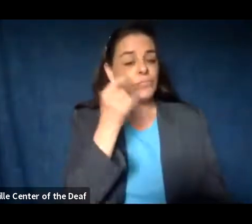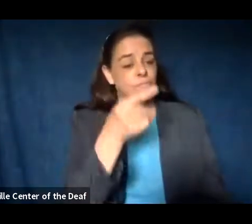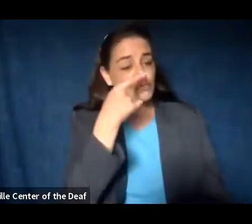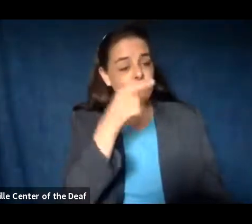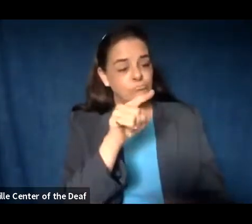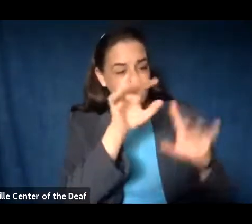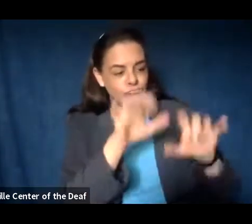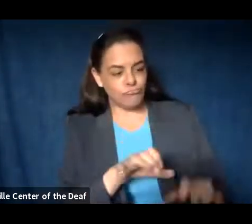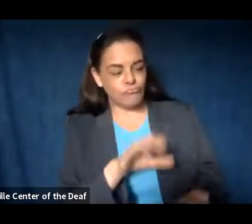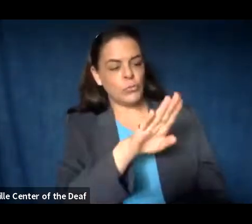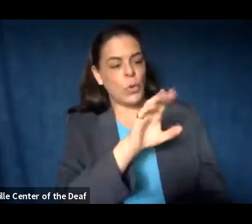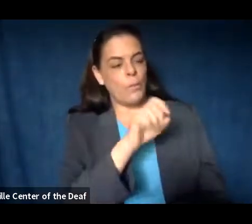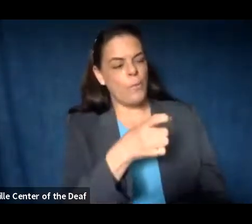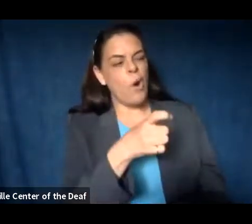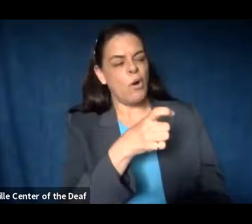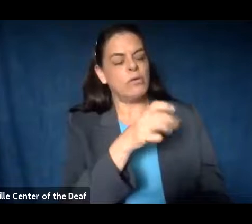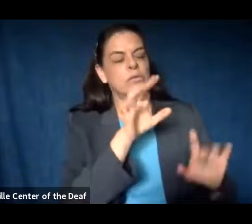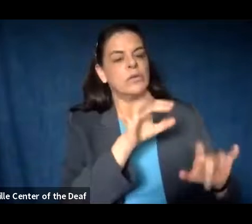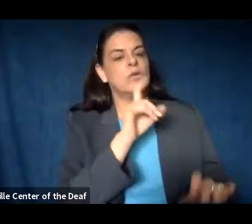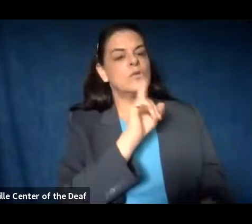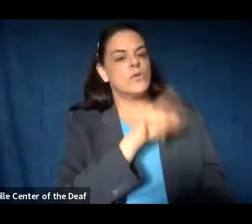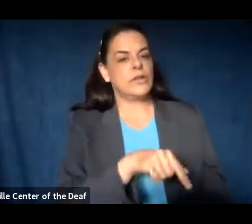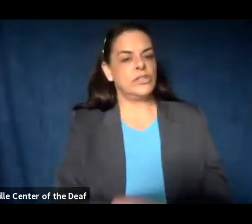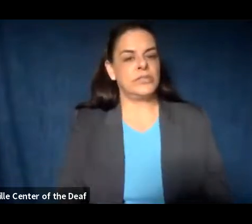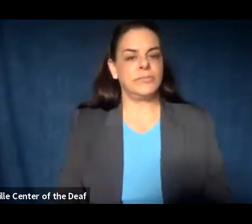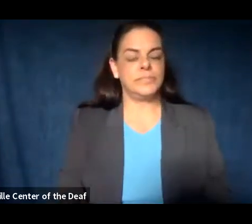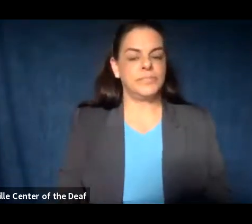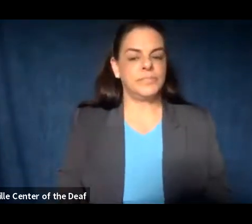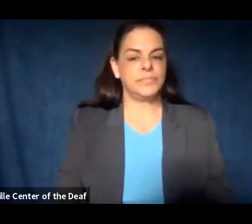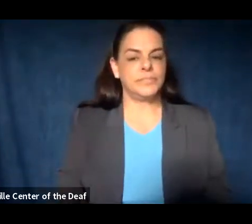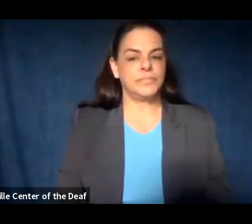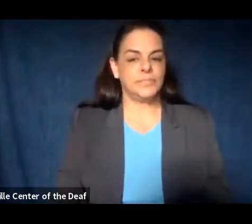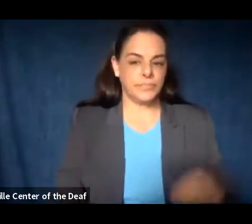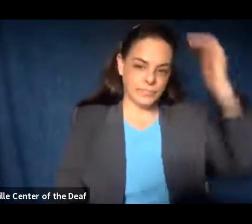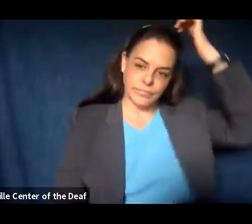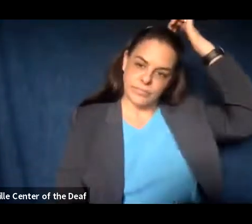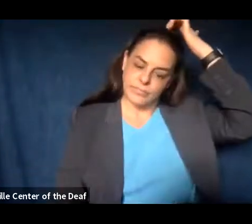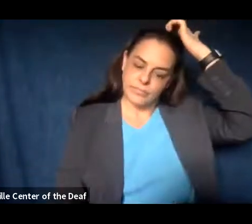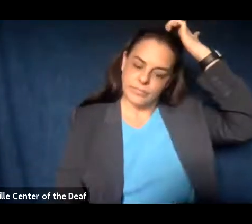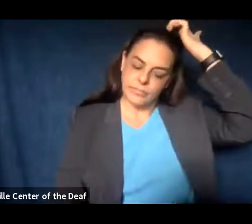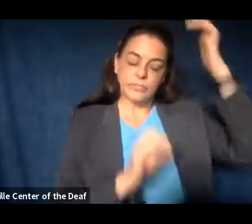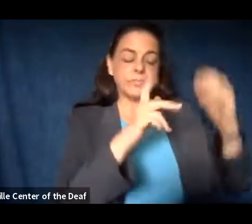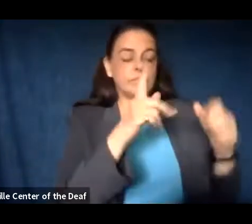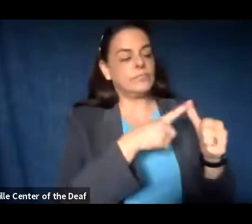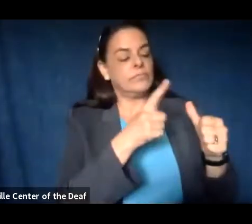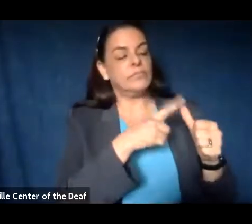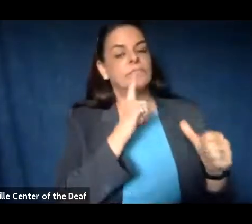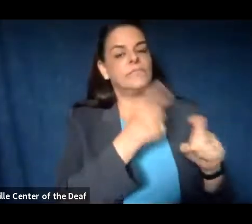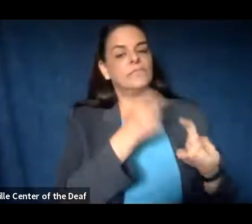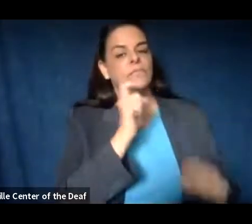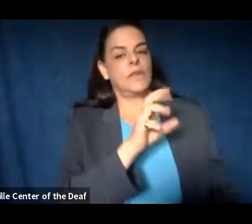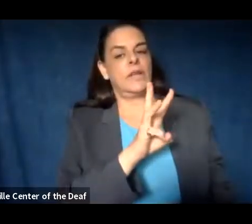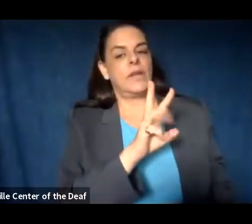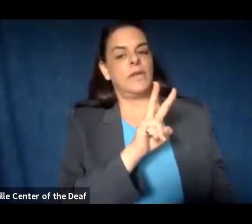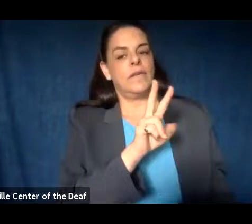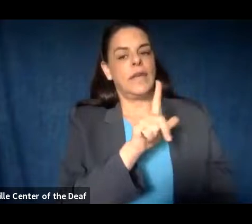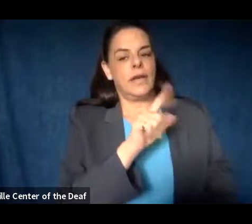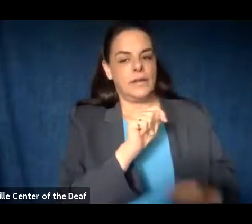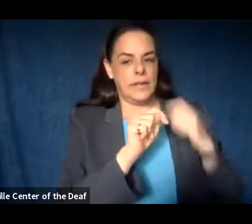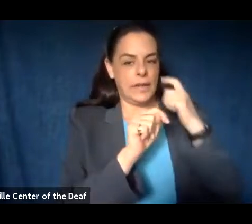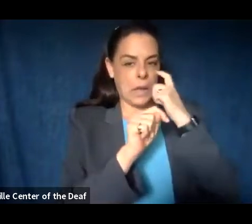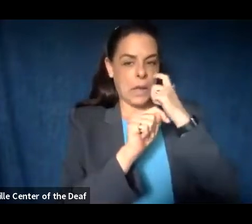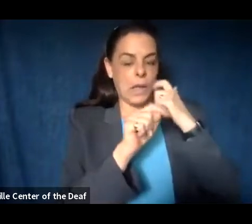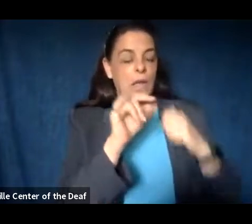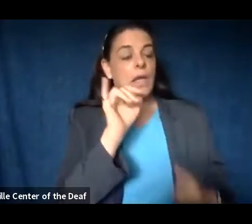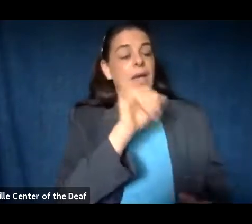in the chat box, we'll get started answering. All right, and our first question is from WVLT.